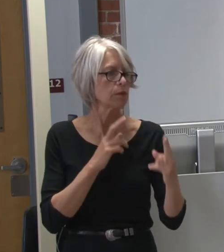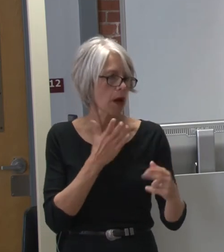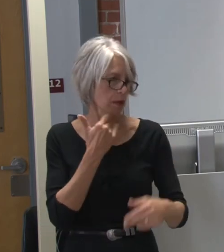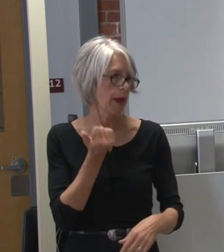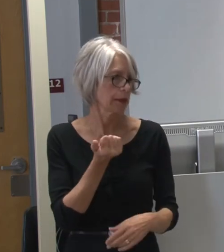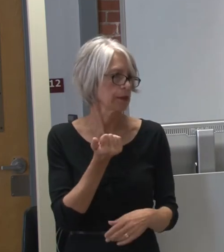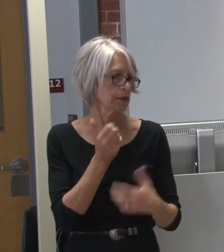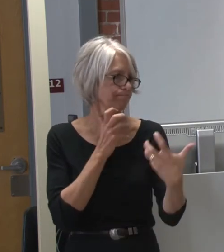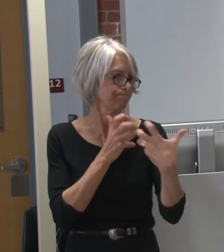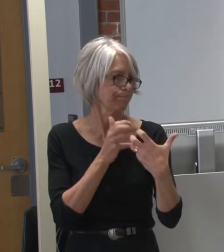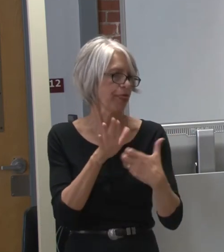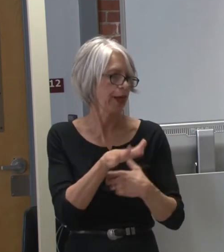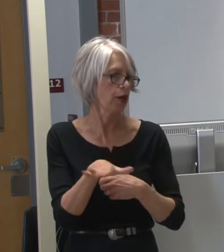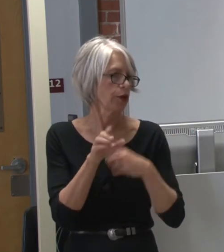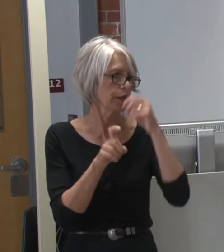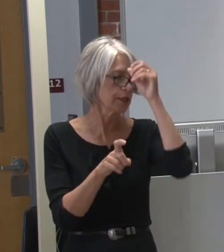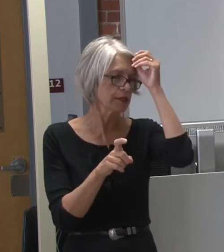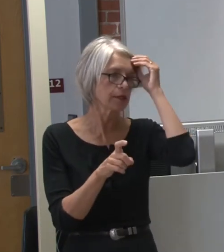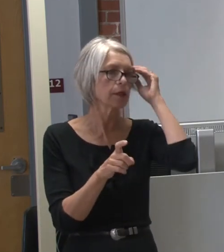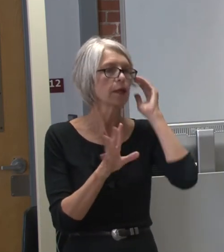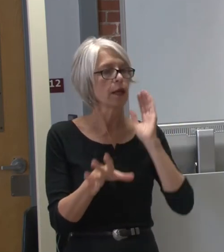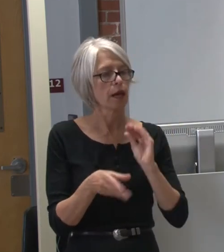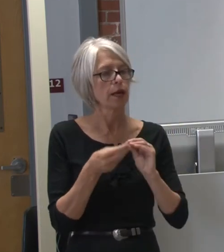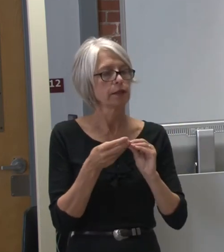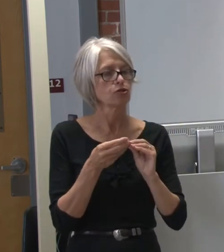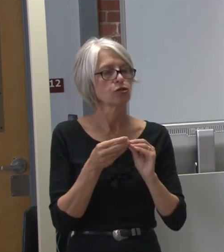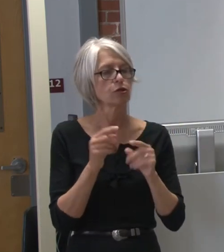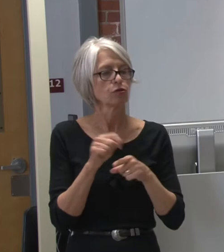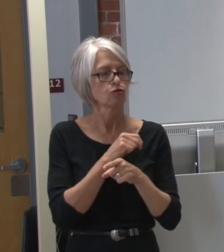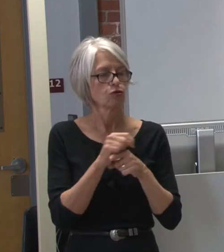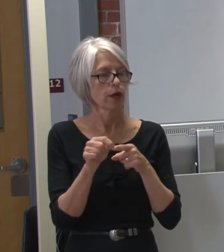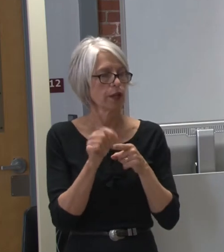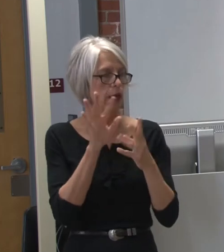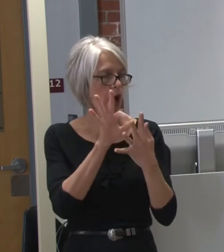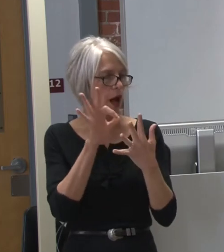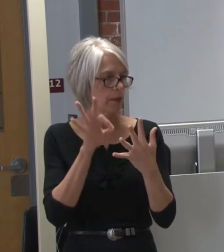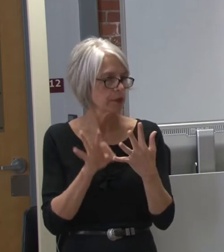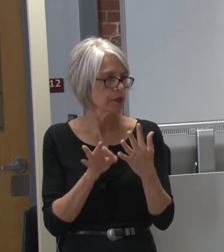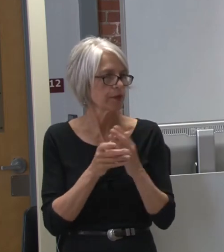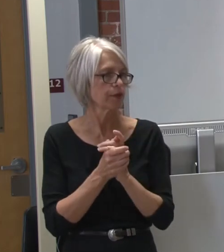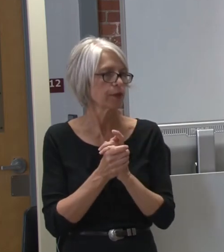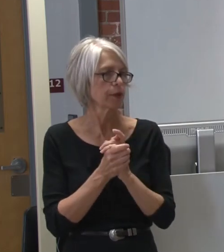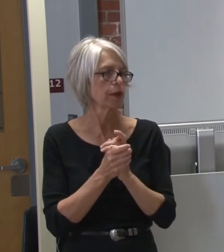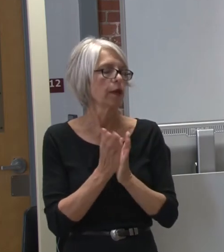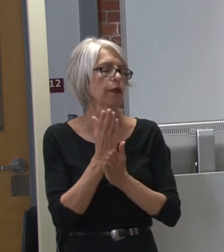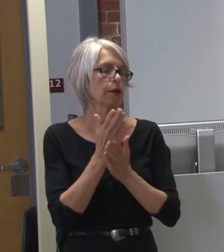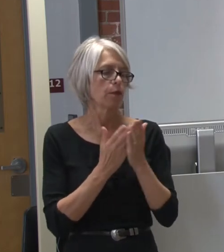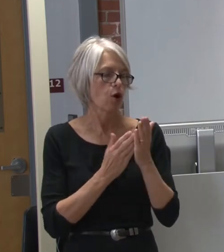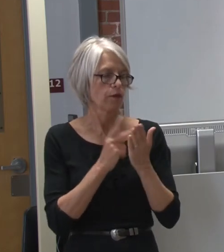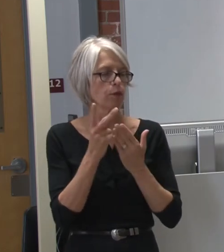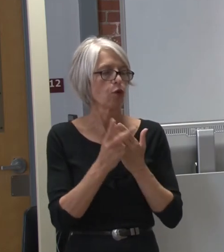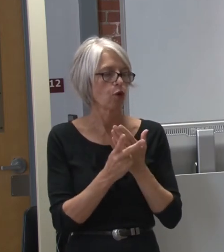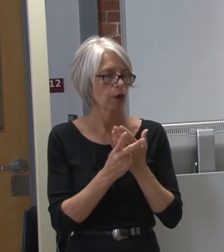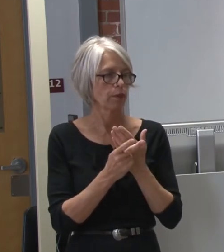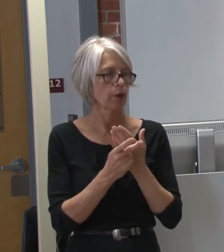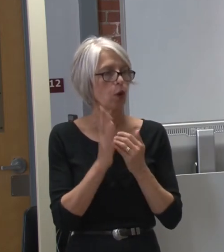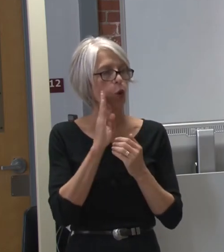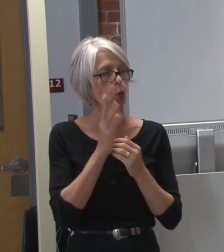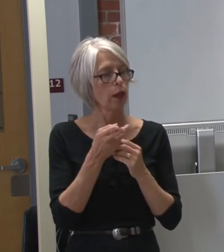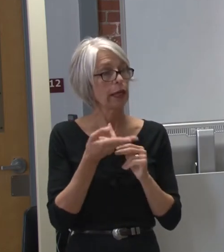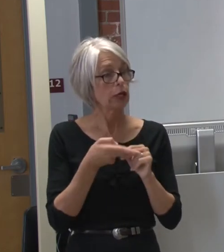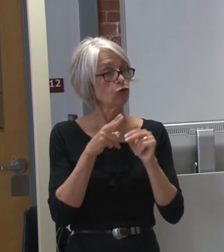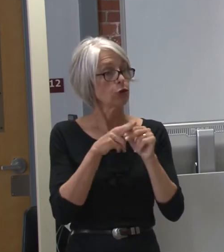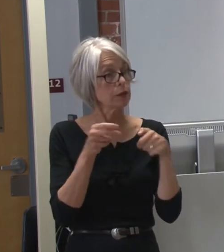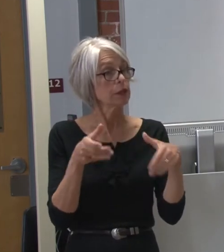also heartened to see that additional training options like extensive job search and placement assistance have been made a part of the program, which will increase the odds that